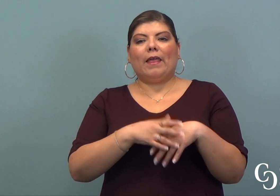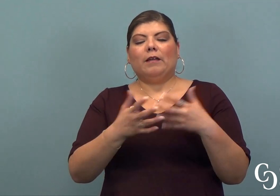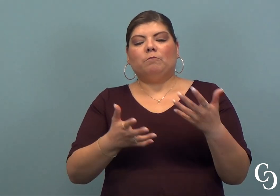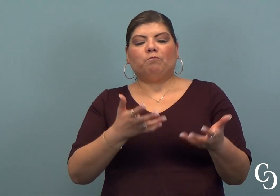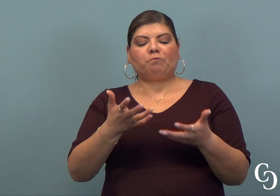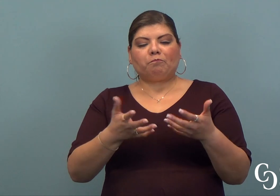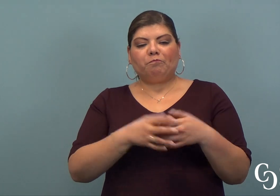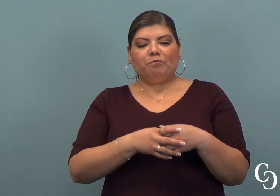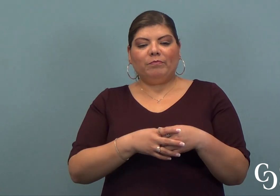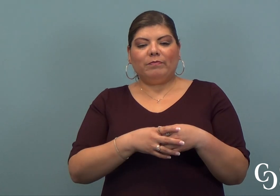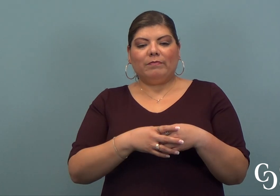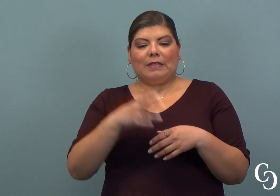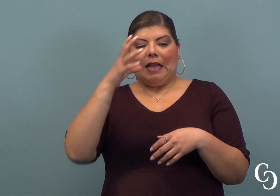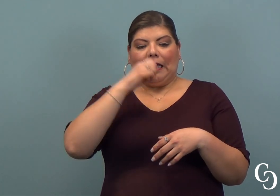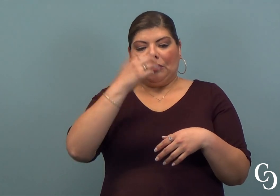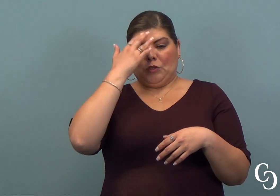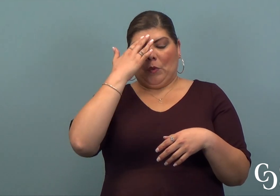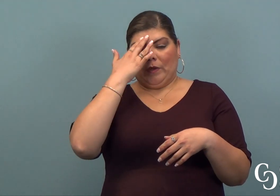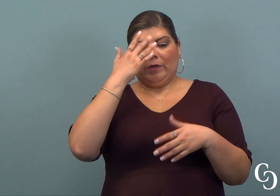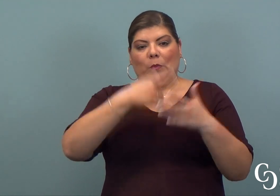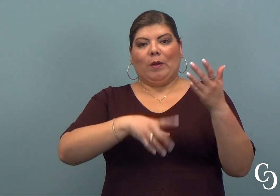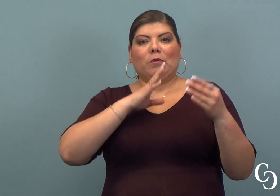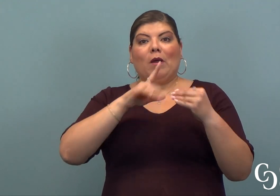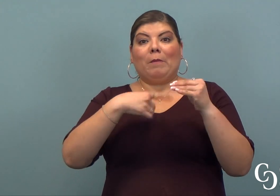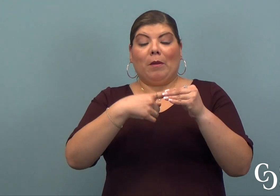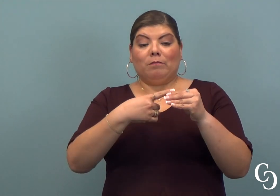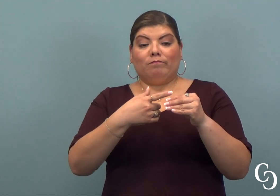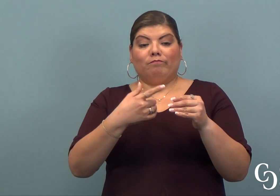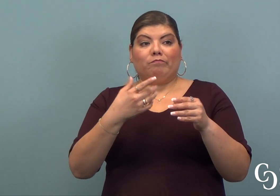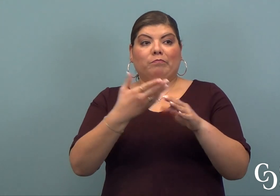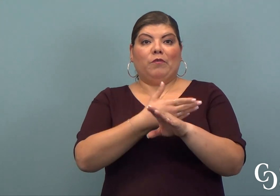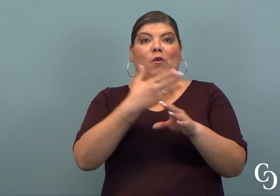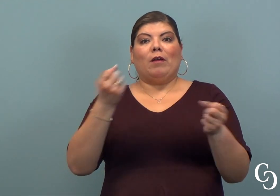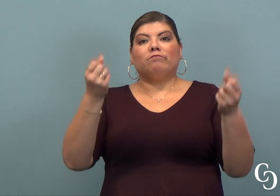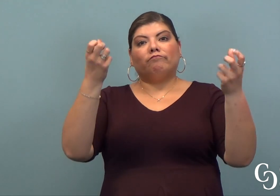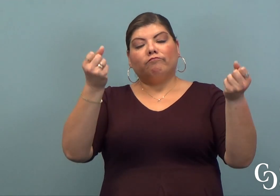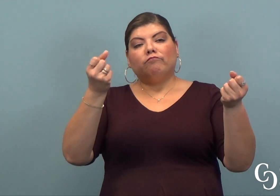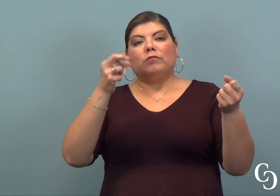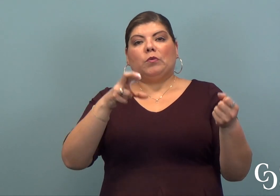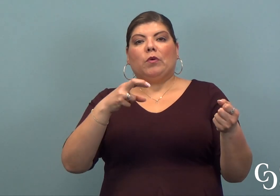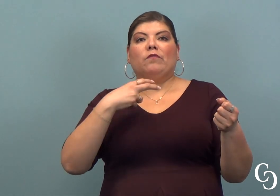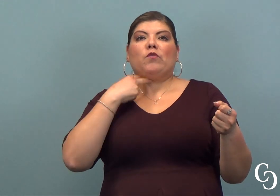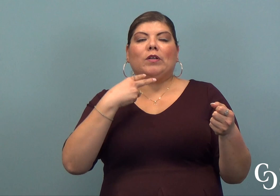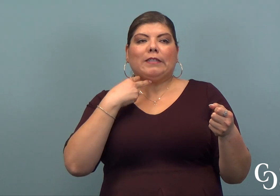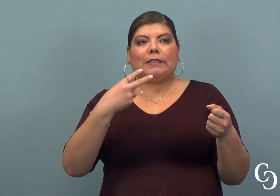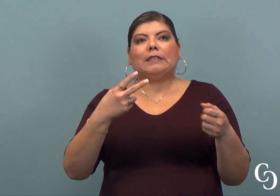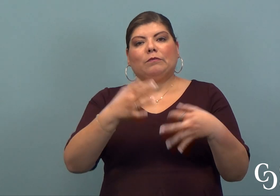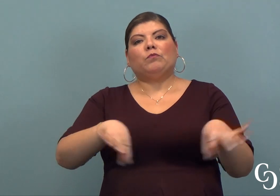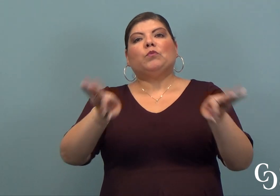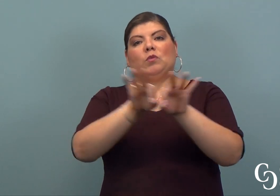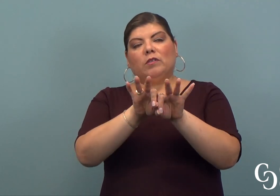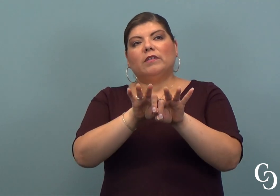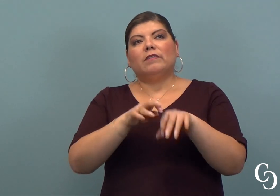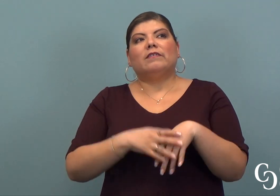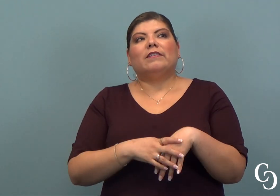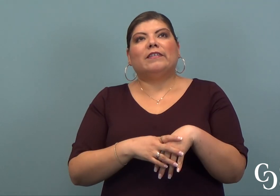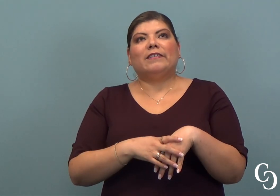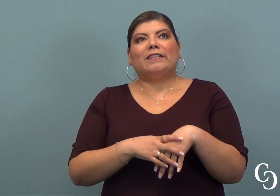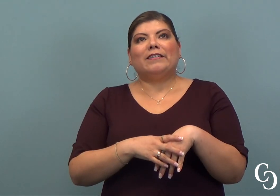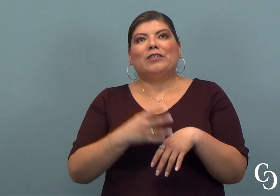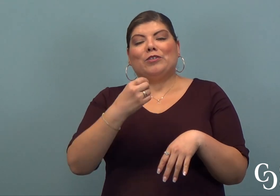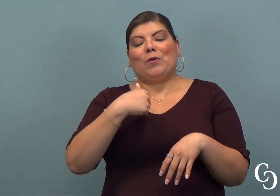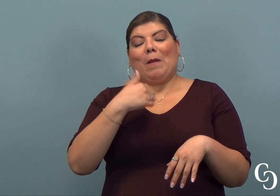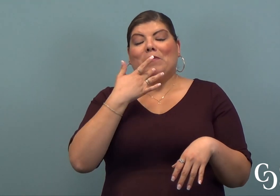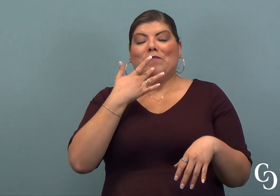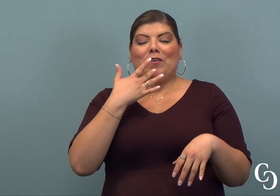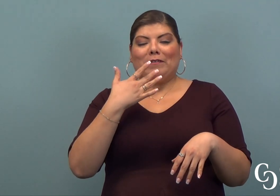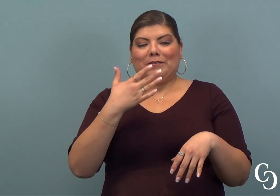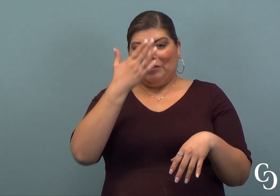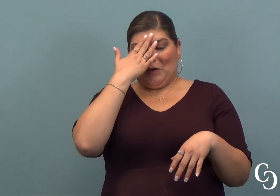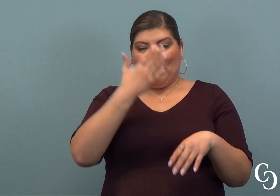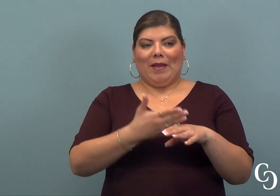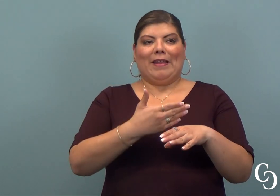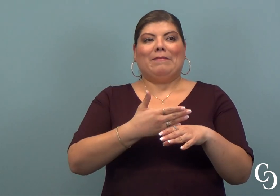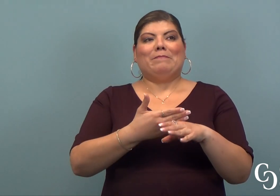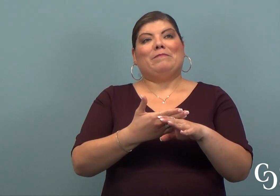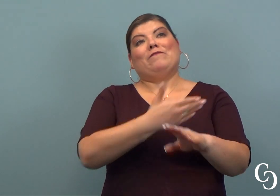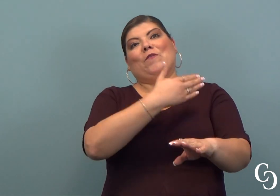at